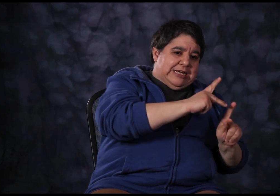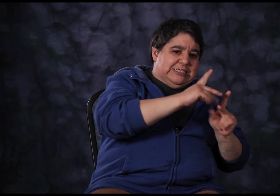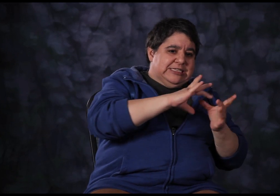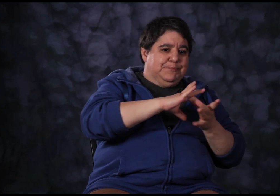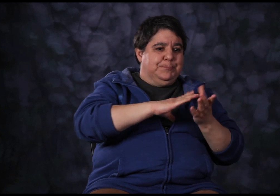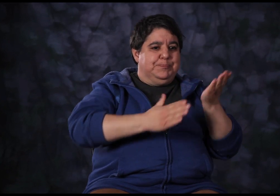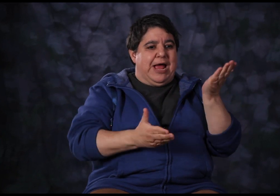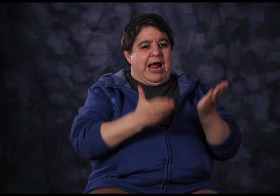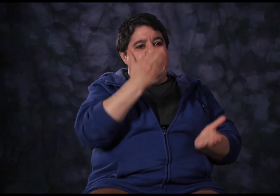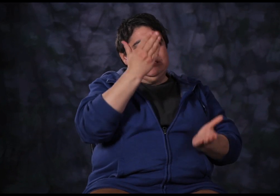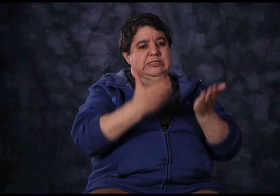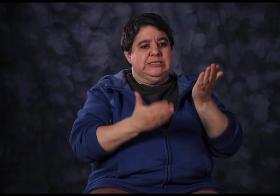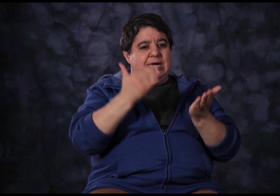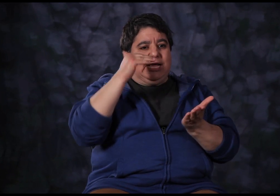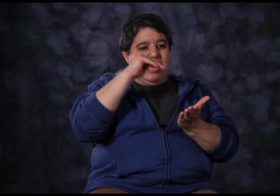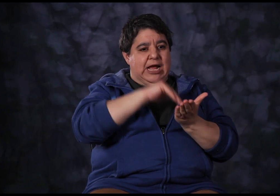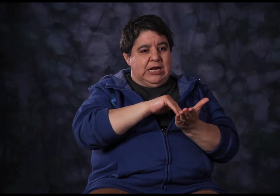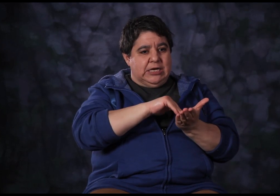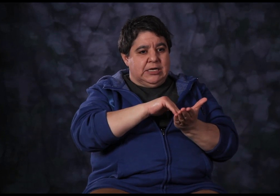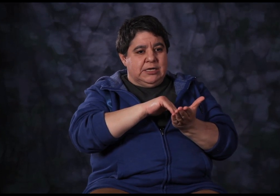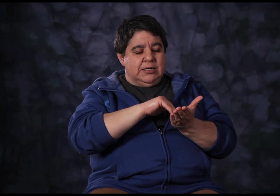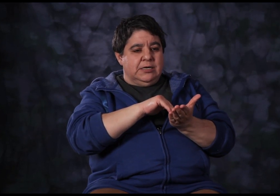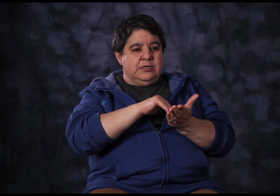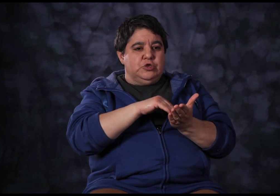and looking at a more mindful and integrated way of being.